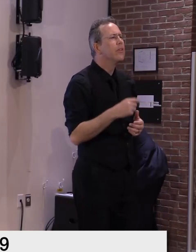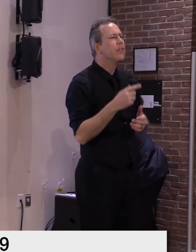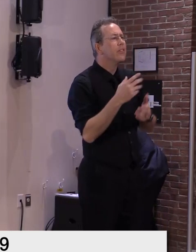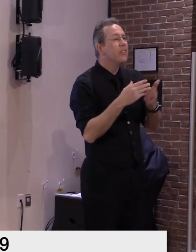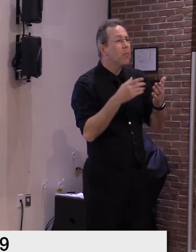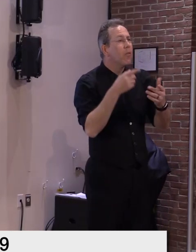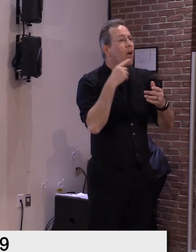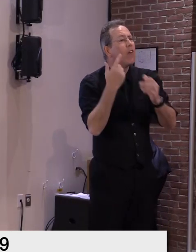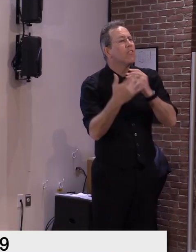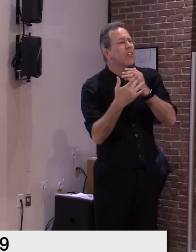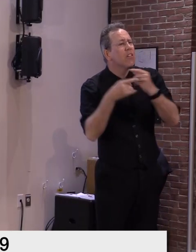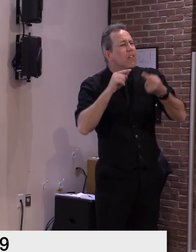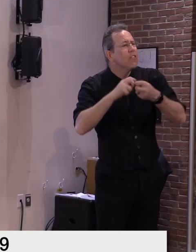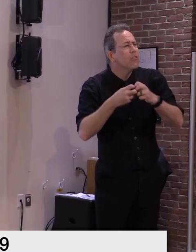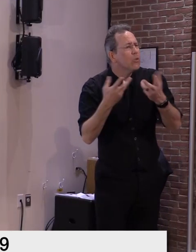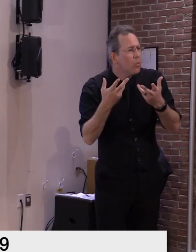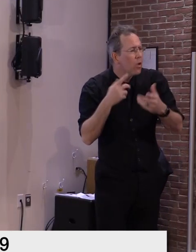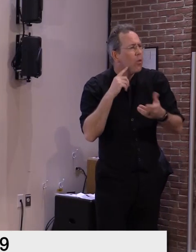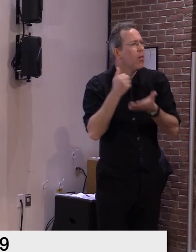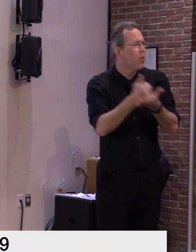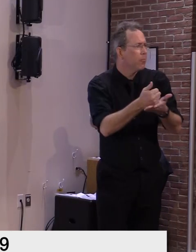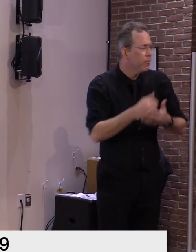certainly, to accomplish this expansion.